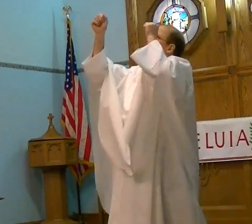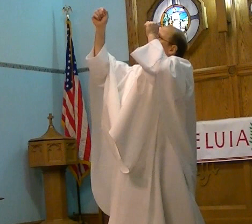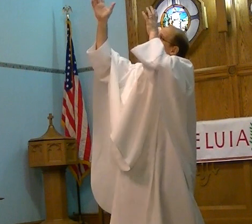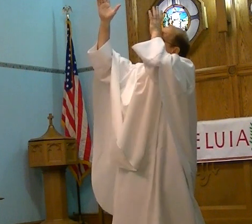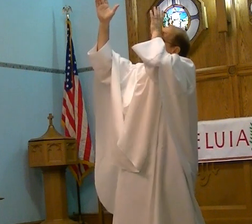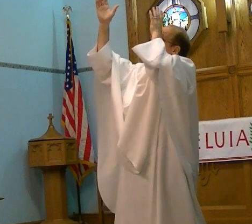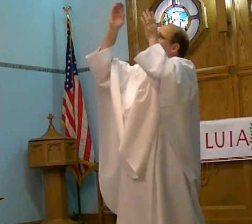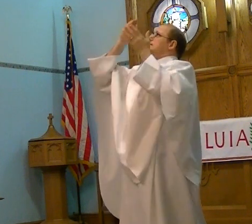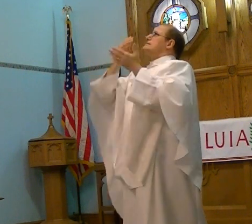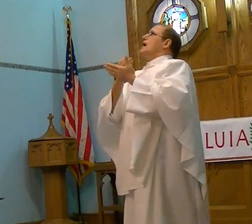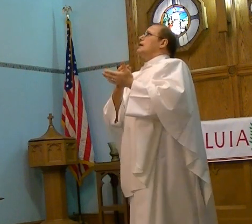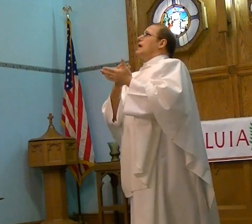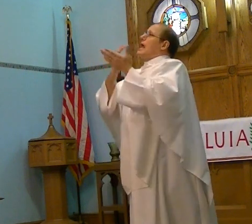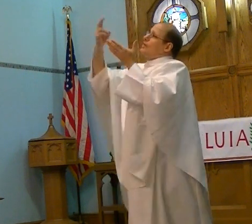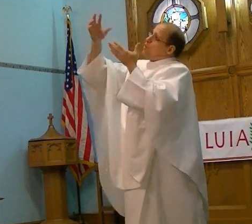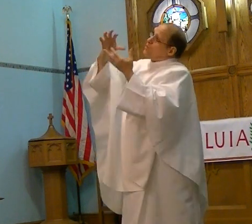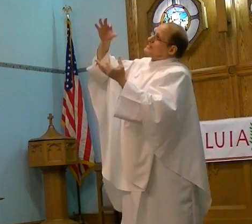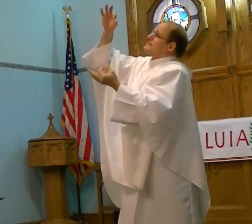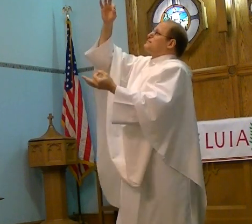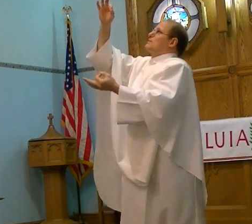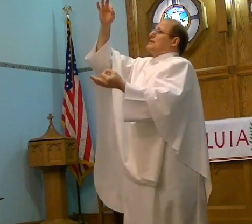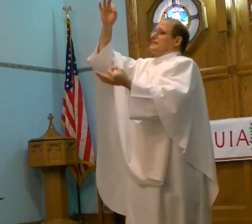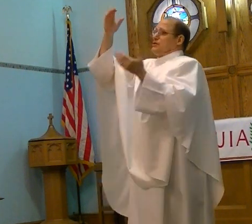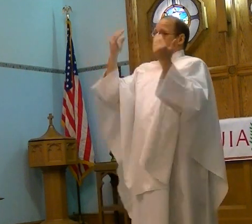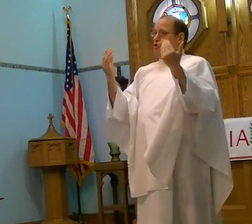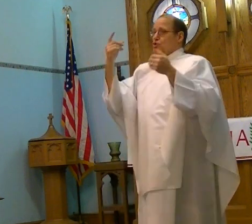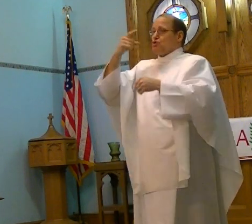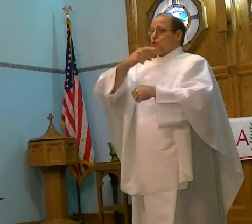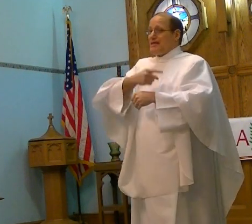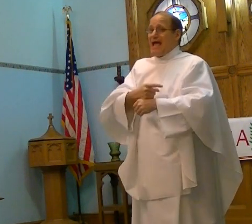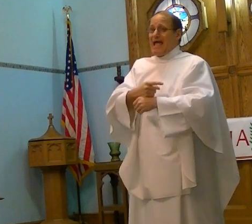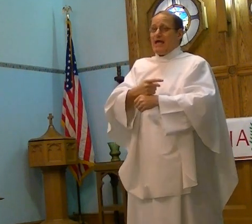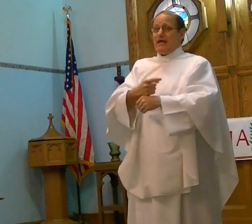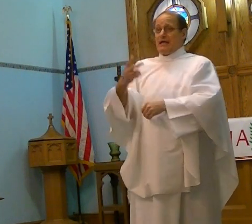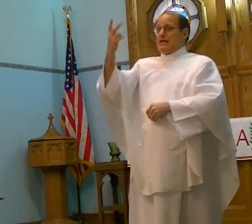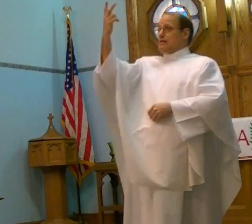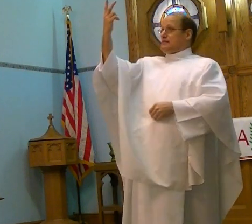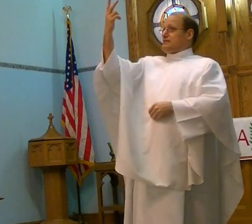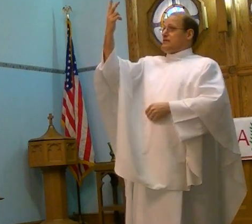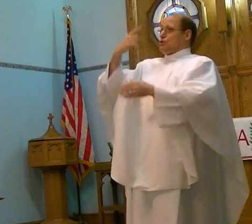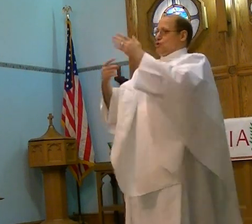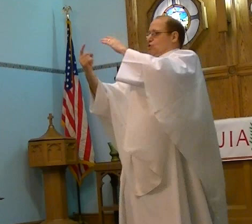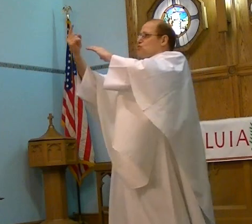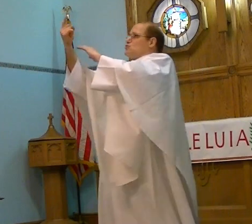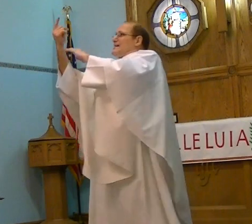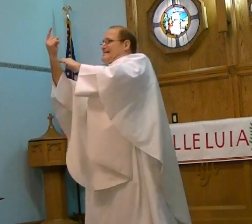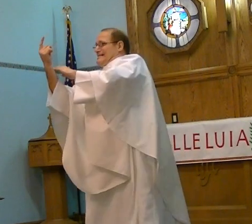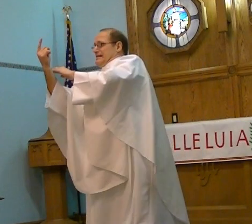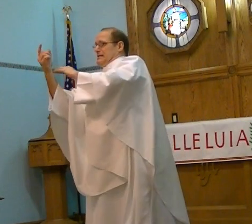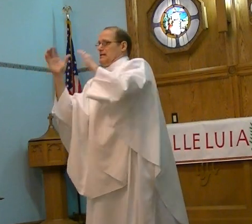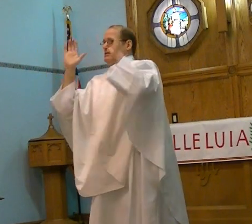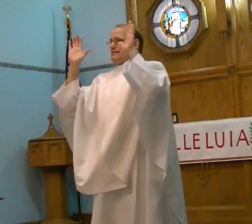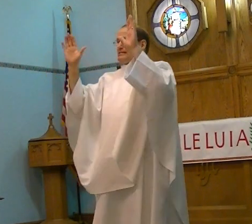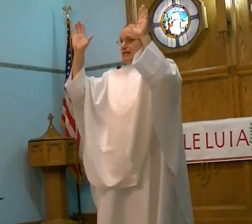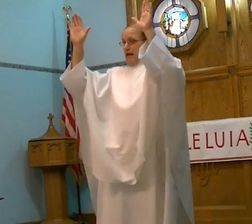Father, Son, and Holy Spirit. Today is Trinity Sunday.